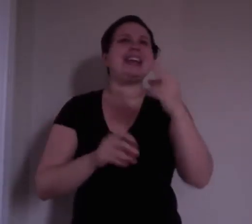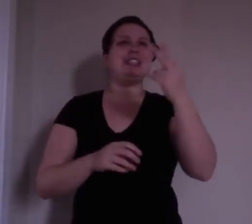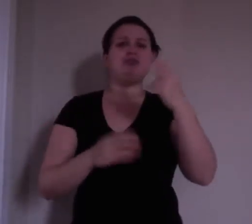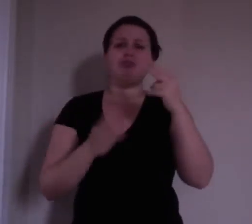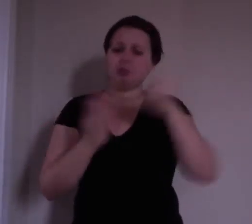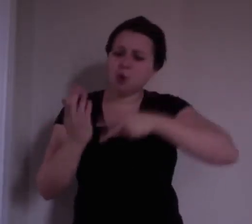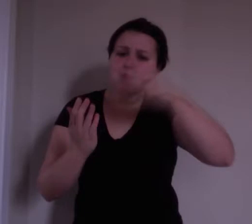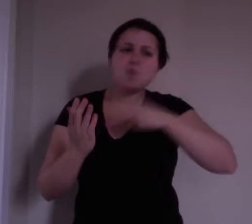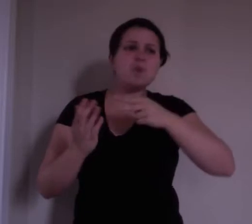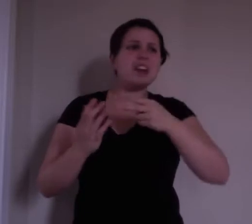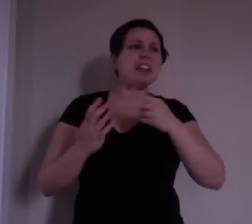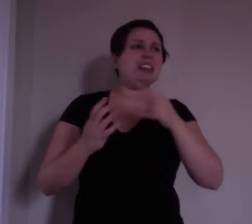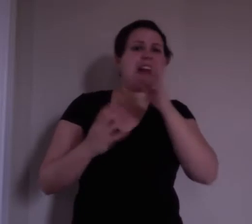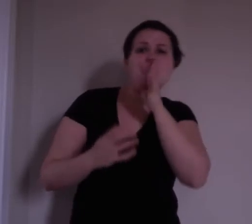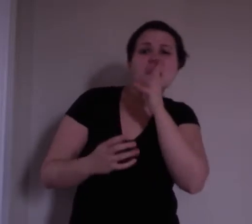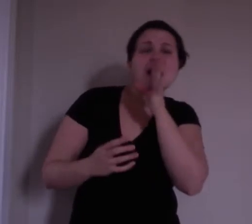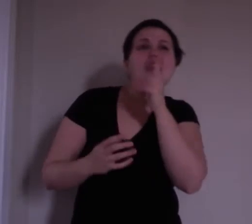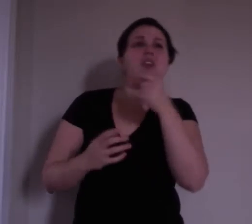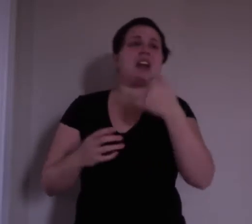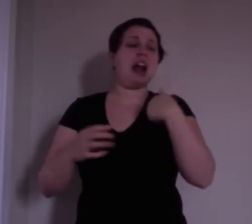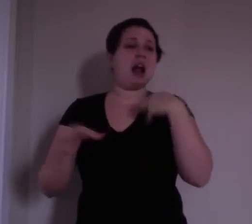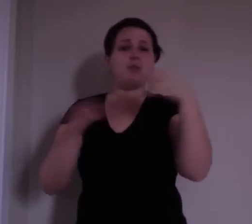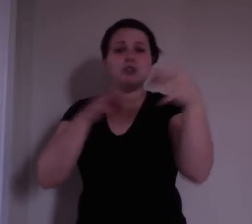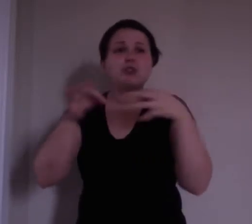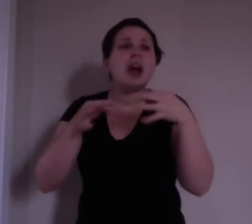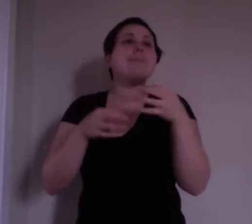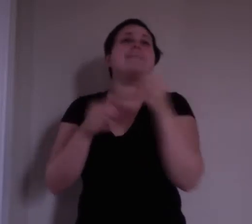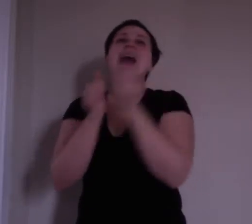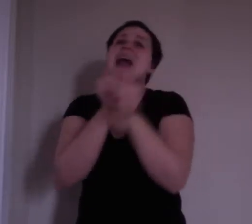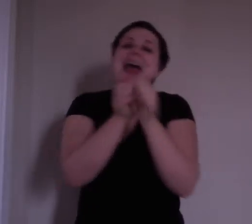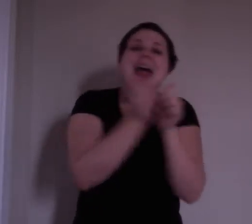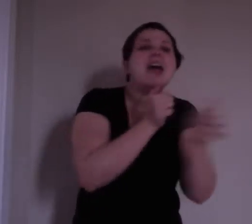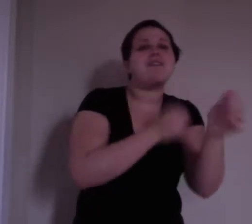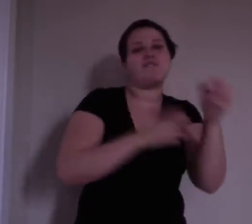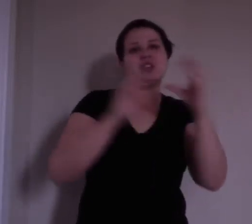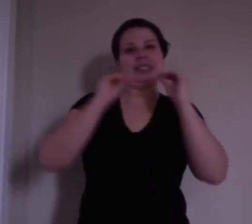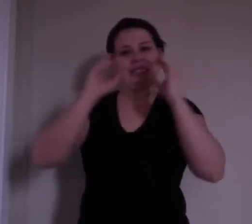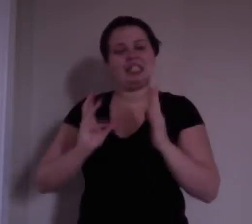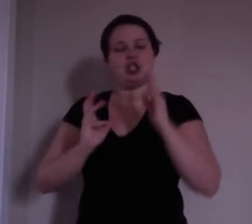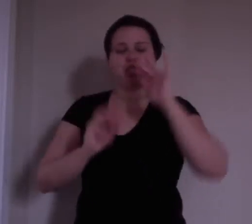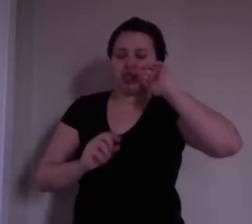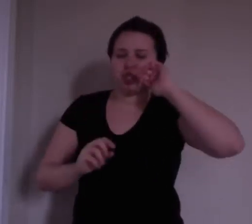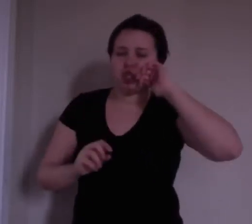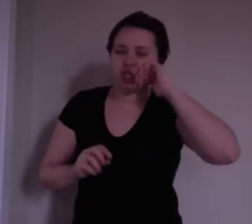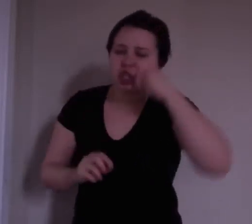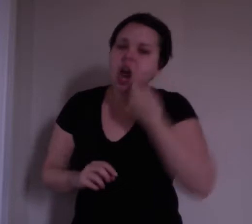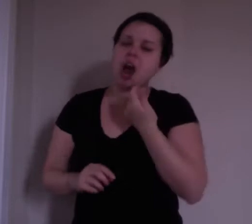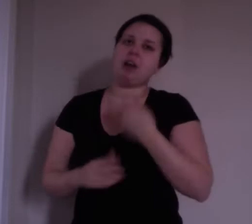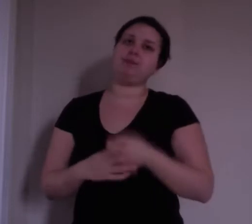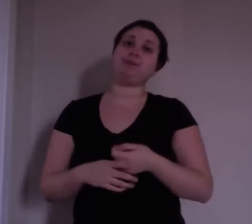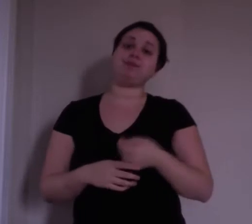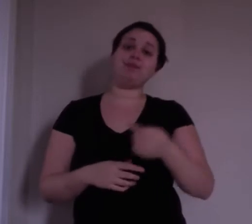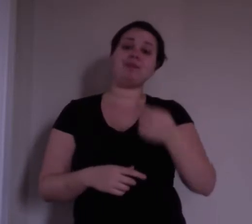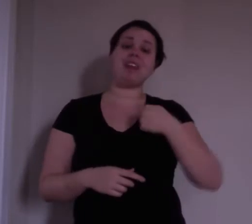by every teacher as painfully shy. I guess something in me must have connected to those